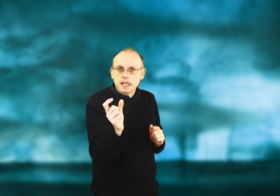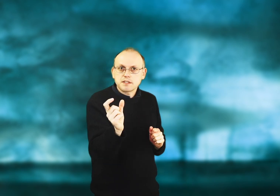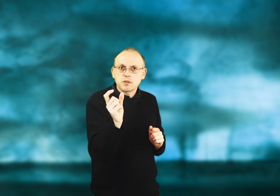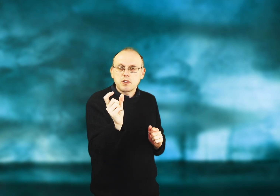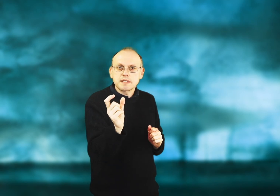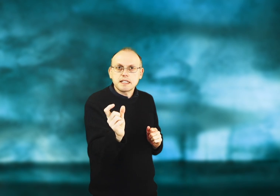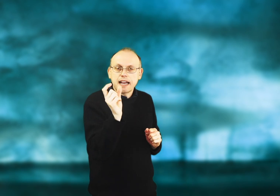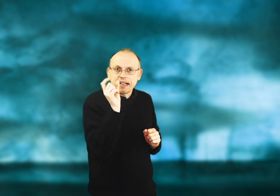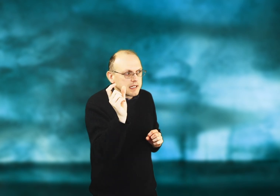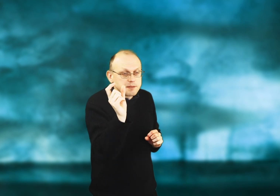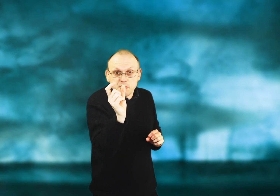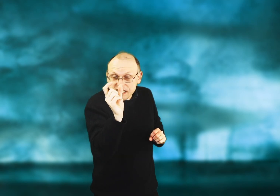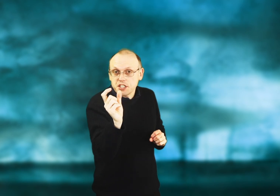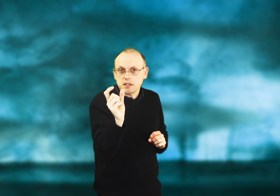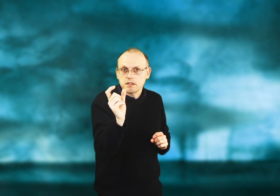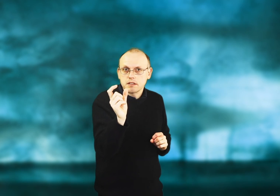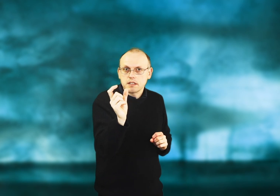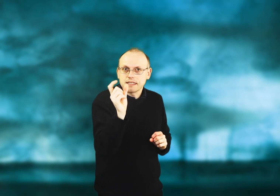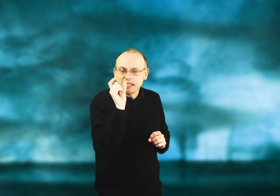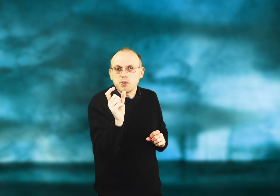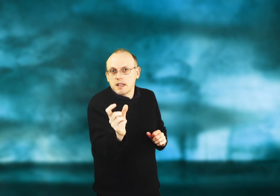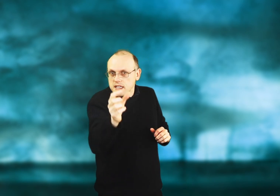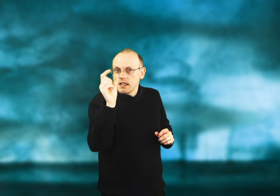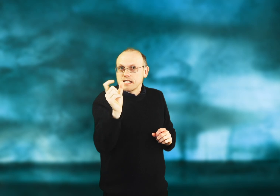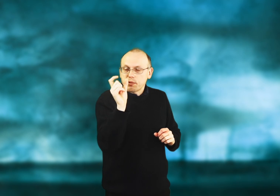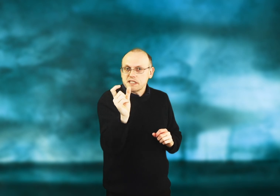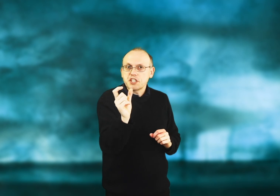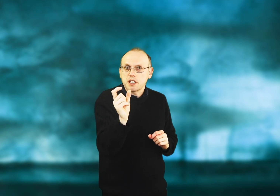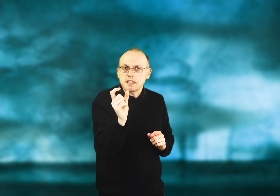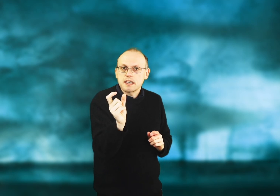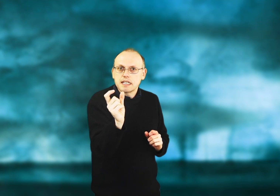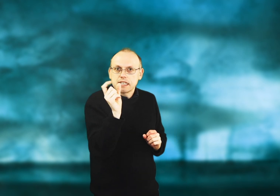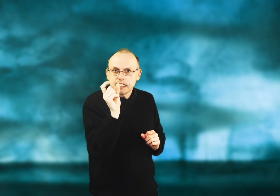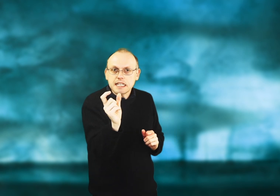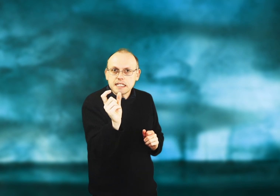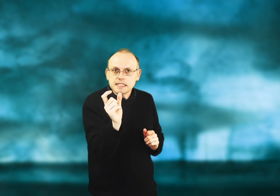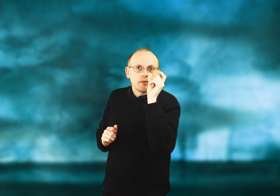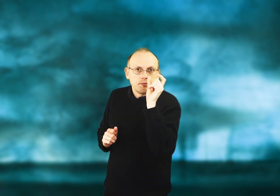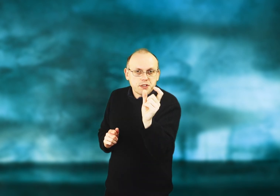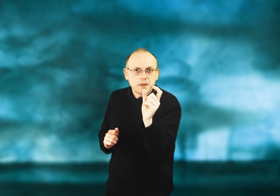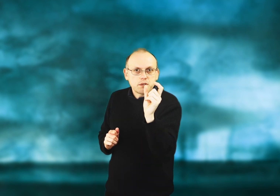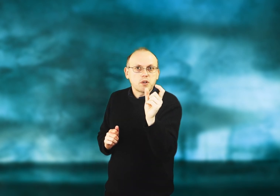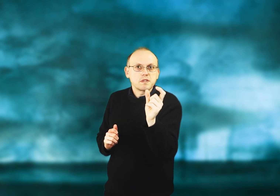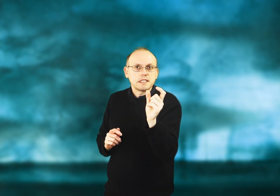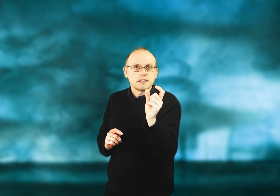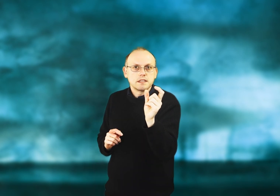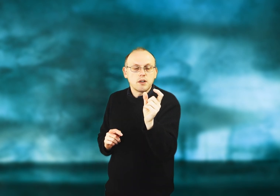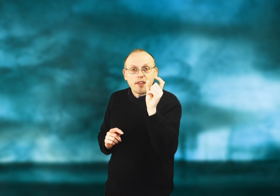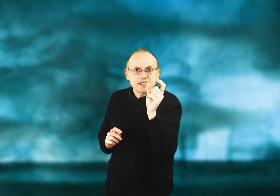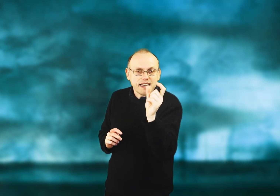to clauses and its position is stable. Its position is between two clauses or at the start of a